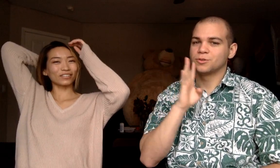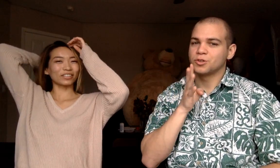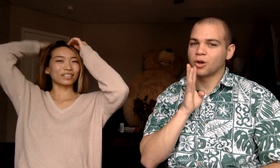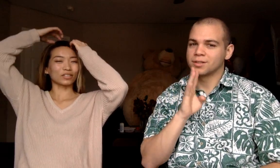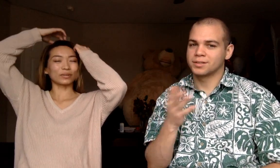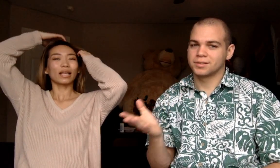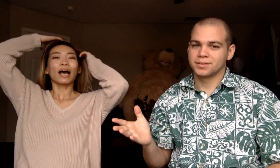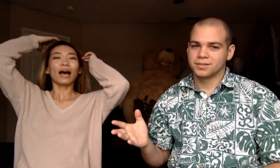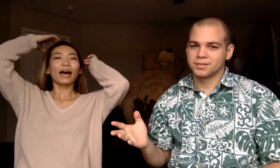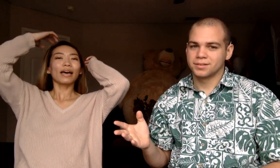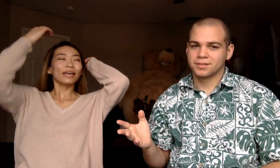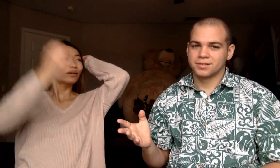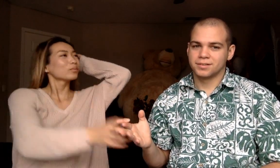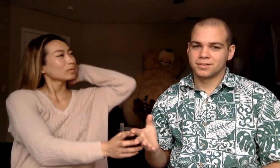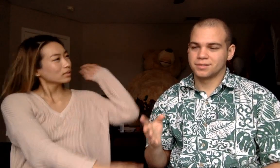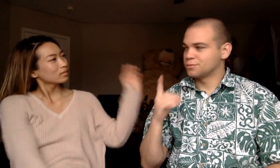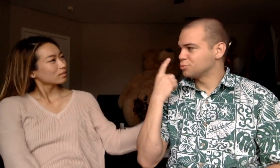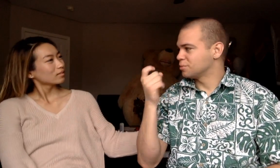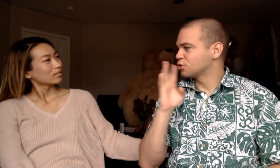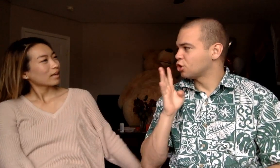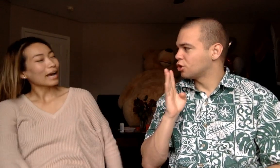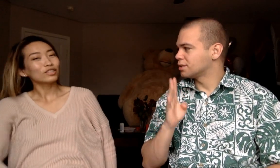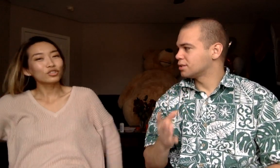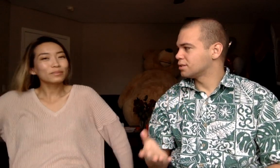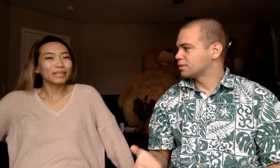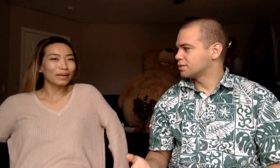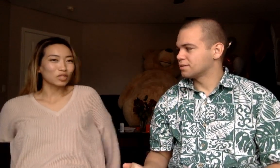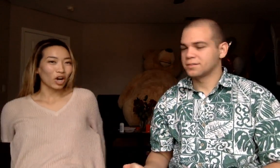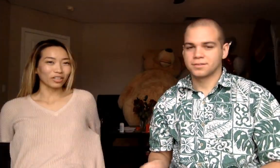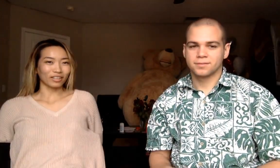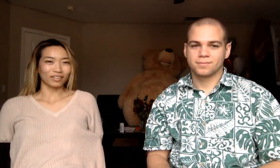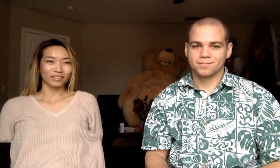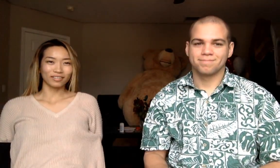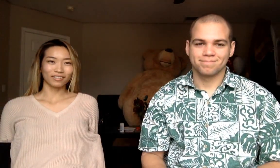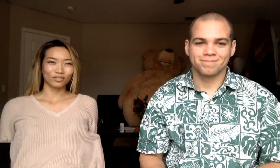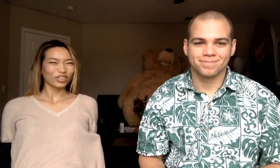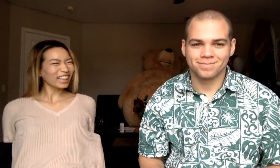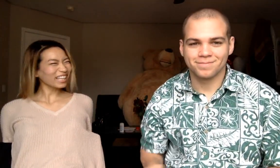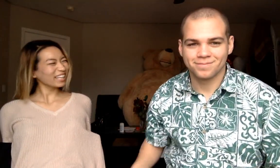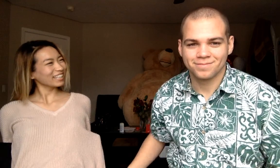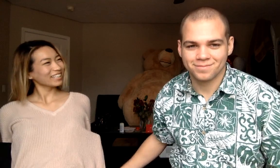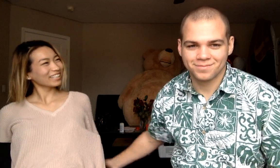good one. I dream that I'm talking. Really?